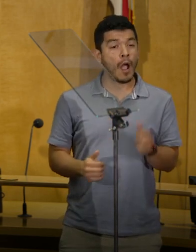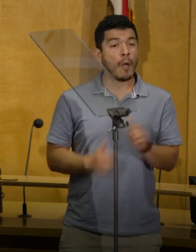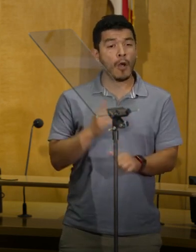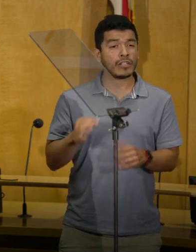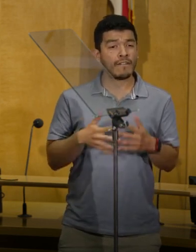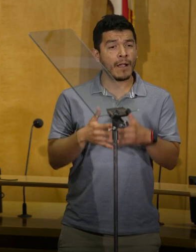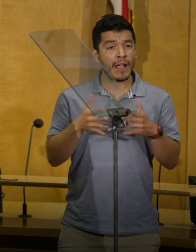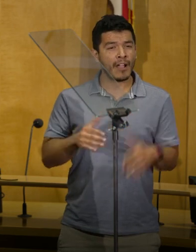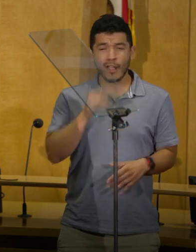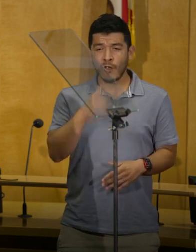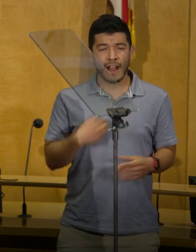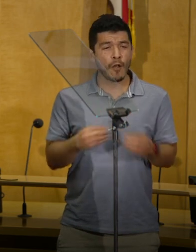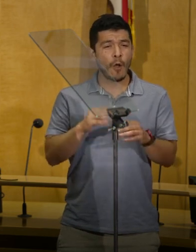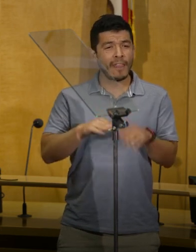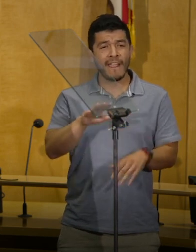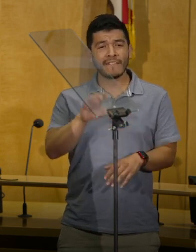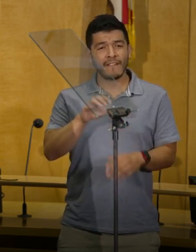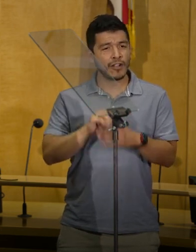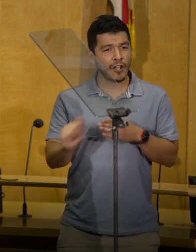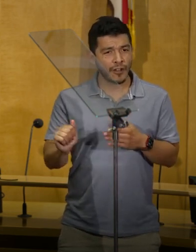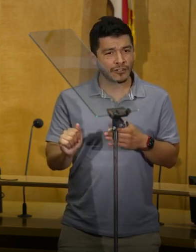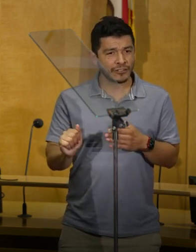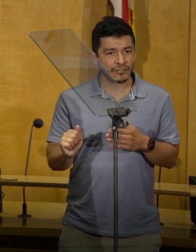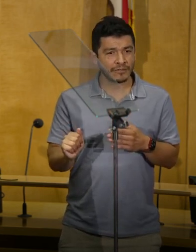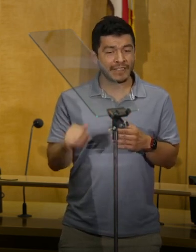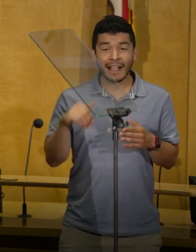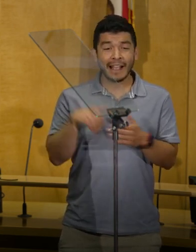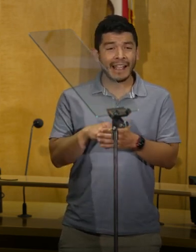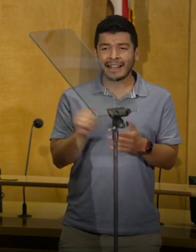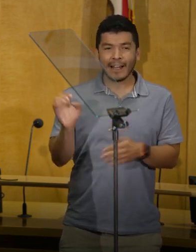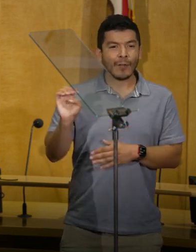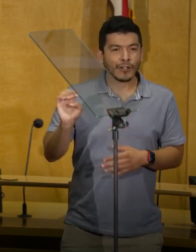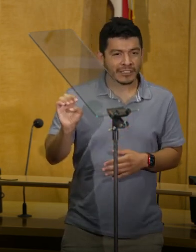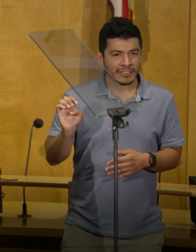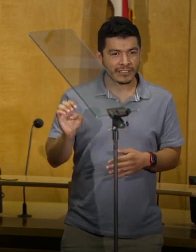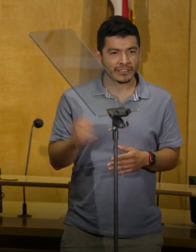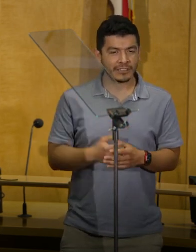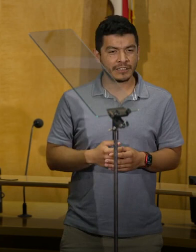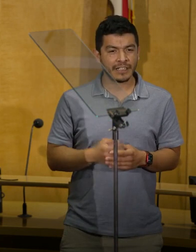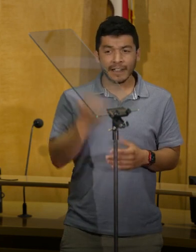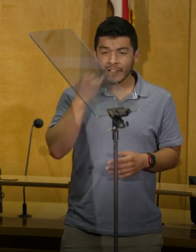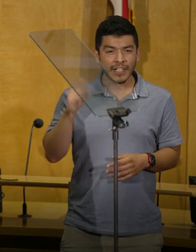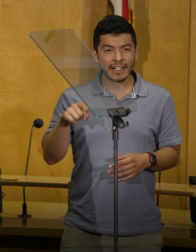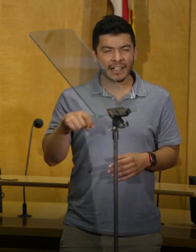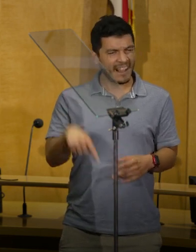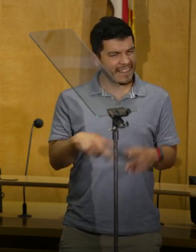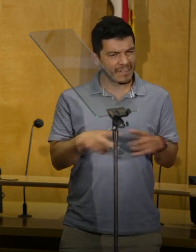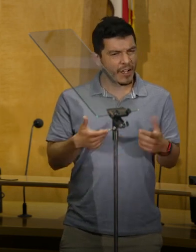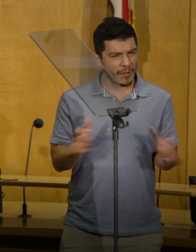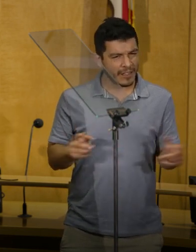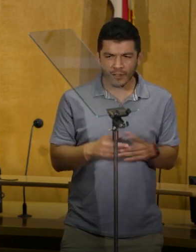Most of Americans don't have more than $500 in an emergency. This is a very big